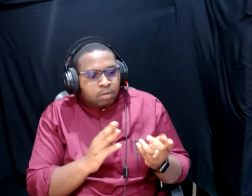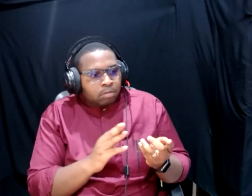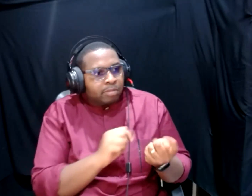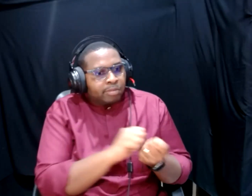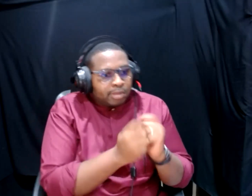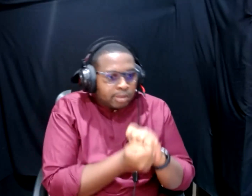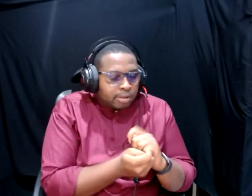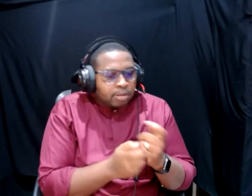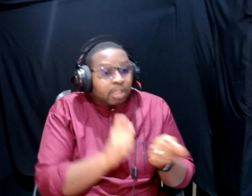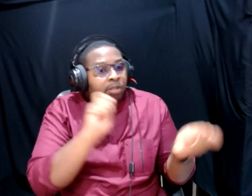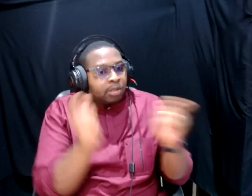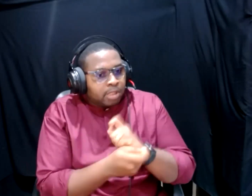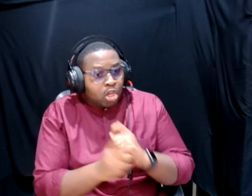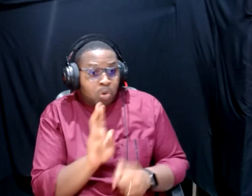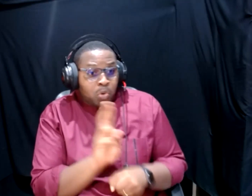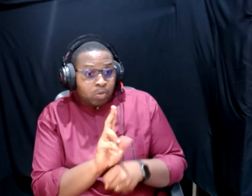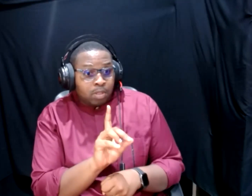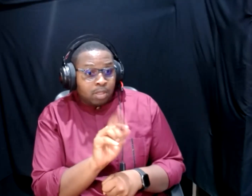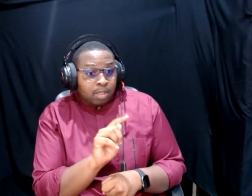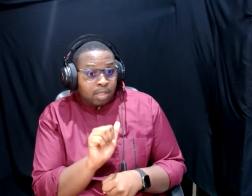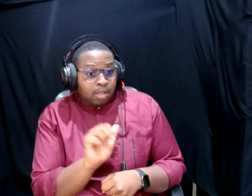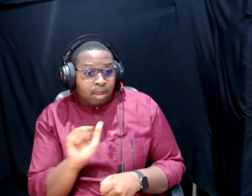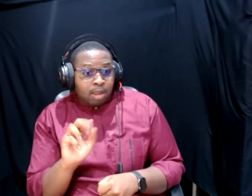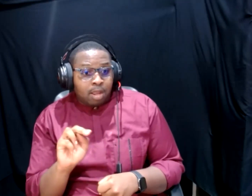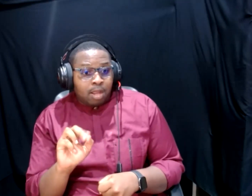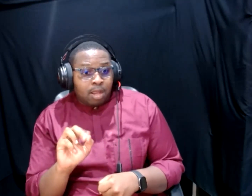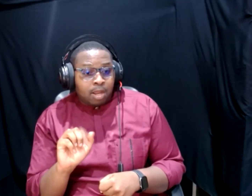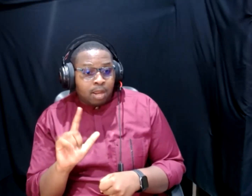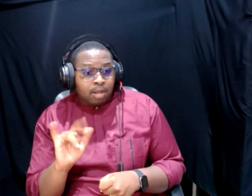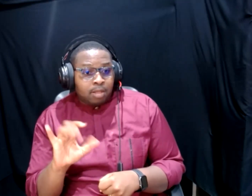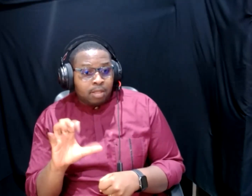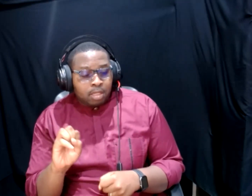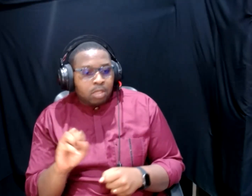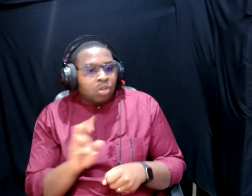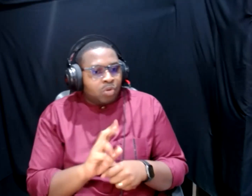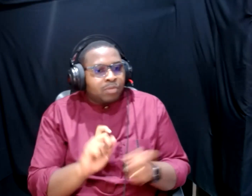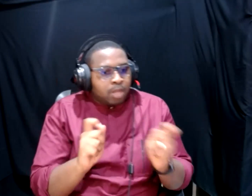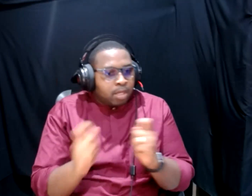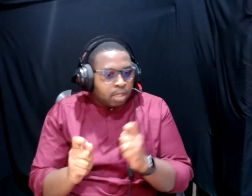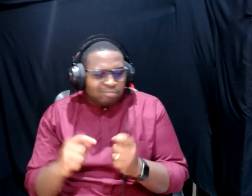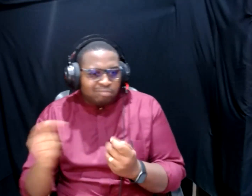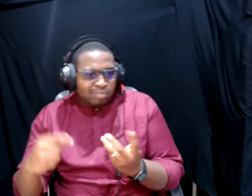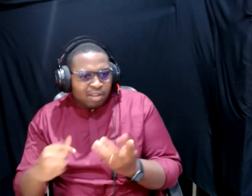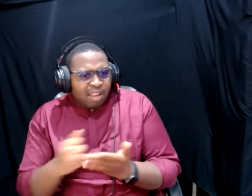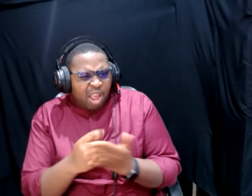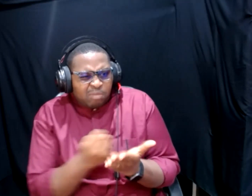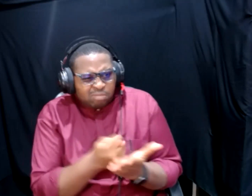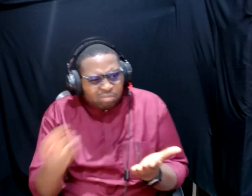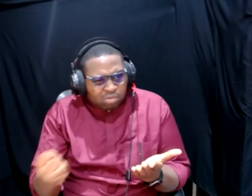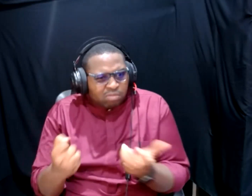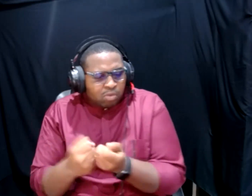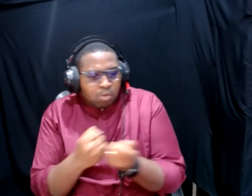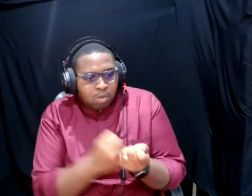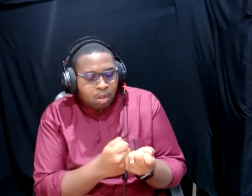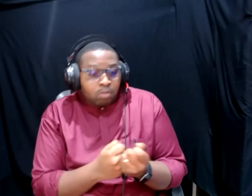use of longitudinal data analytics, along with cutting-edge change management and learning organization tools. These partners